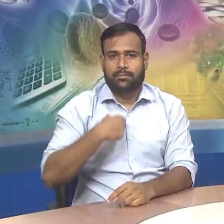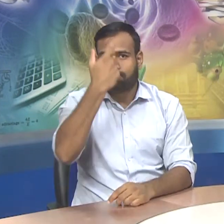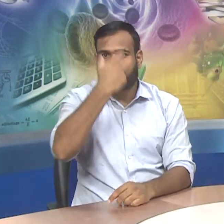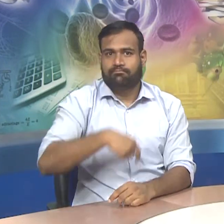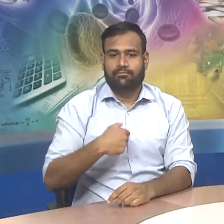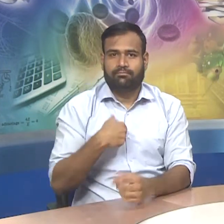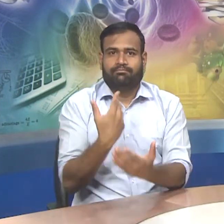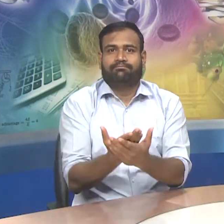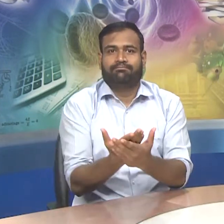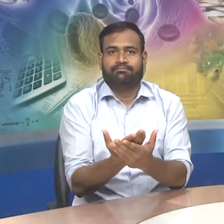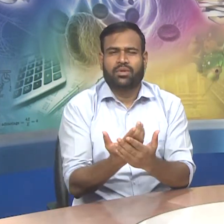Candidate.